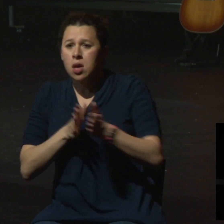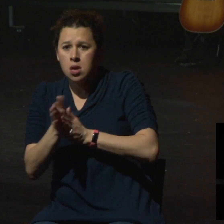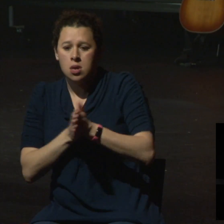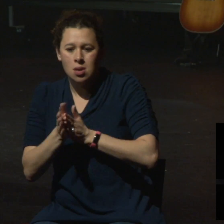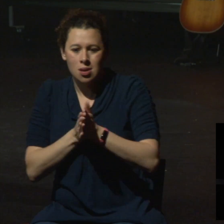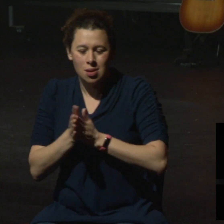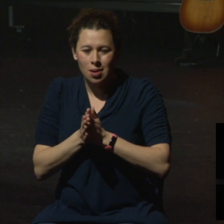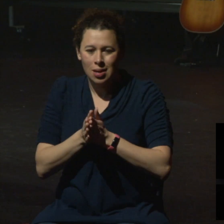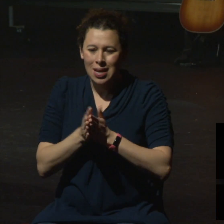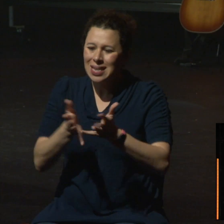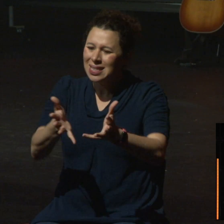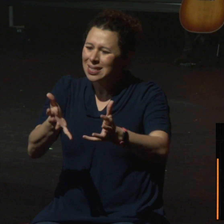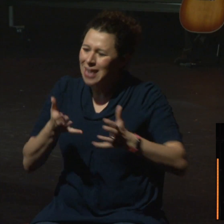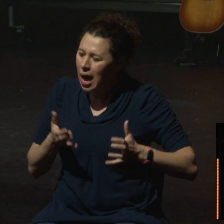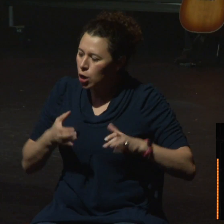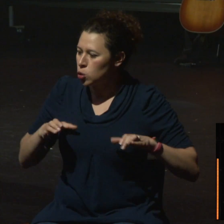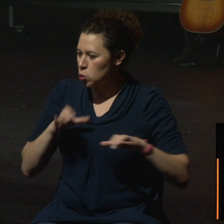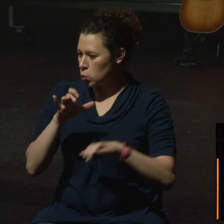without a desire to do it.